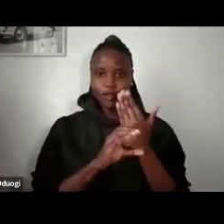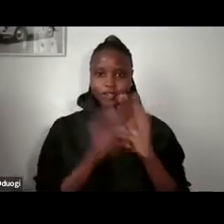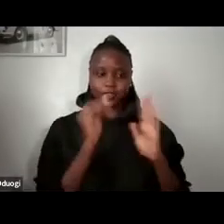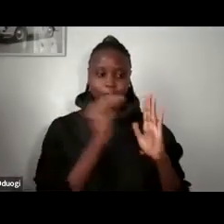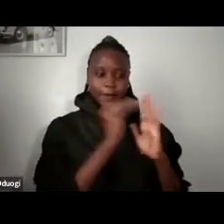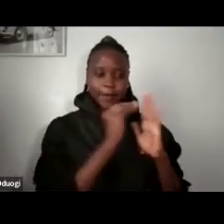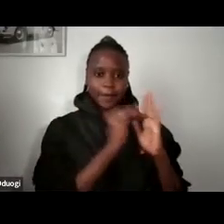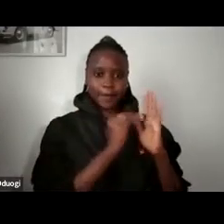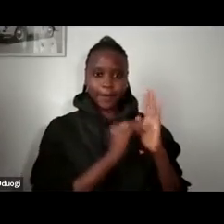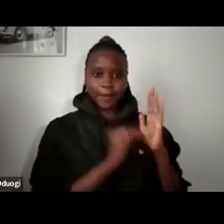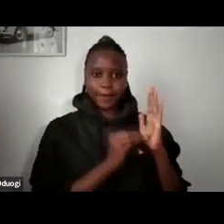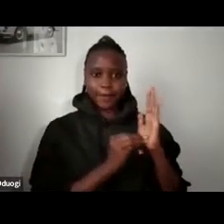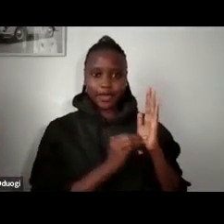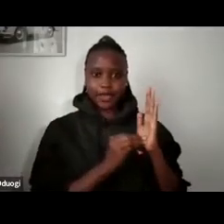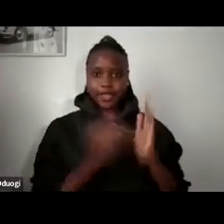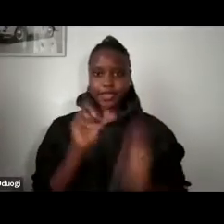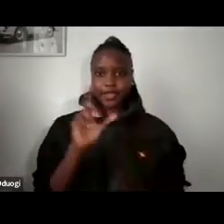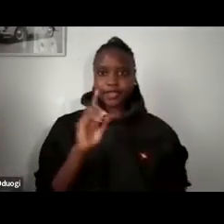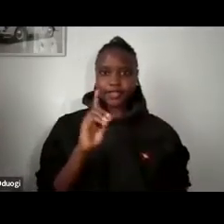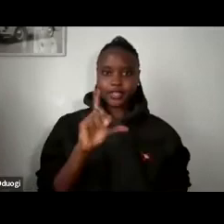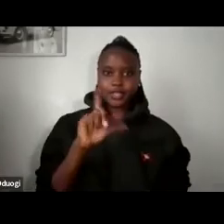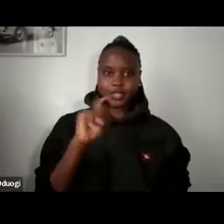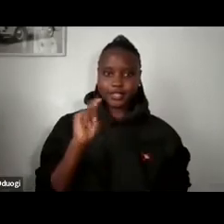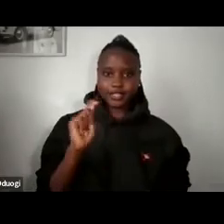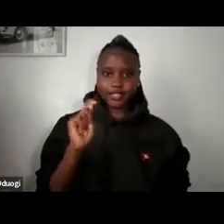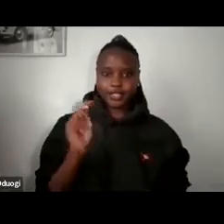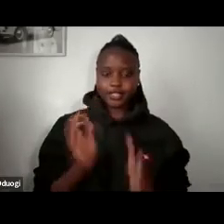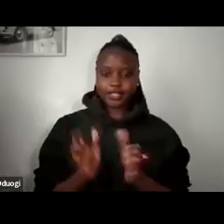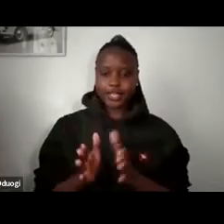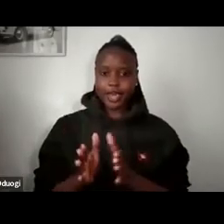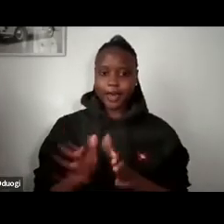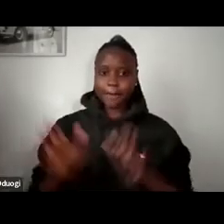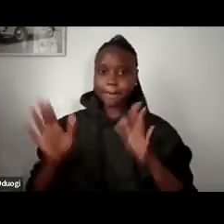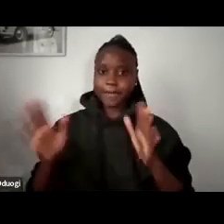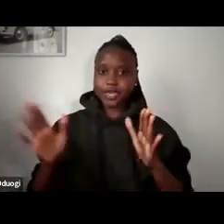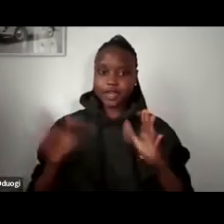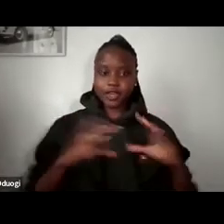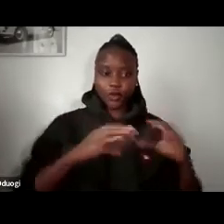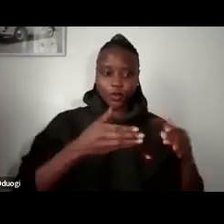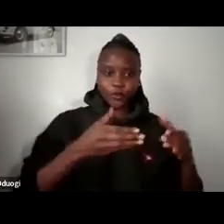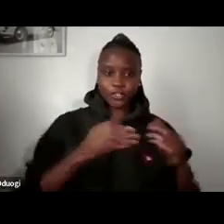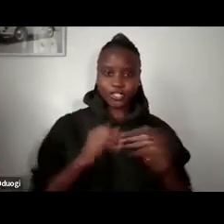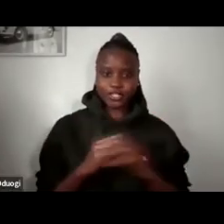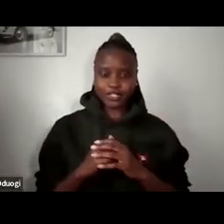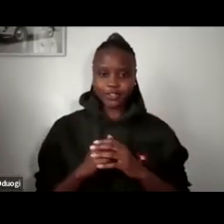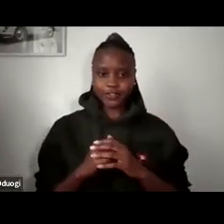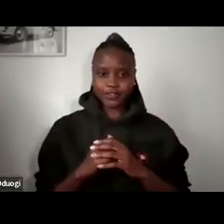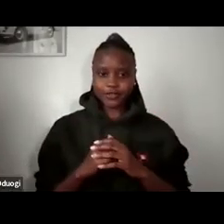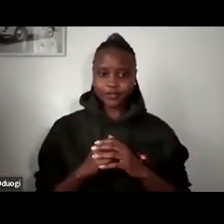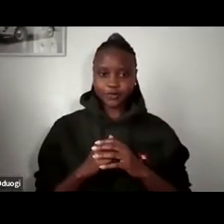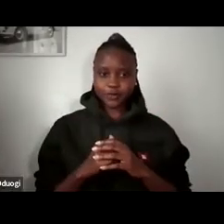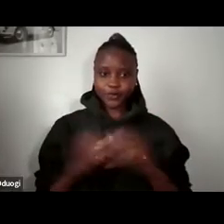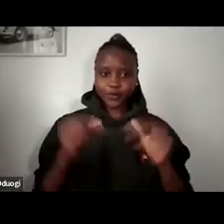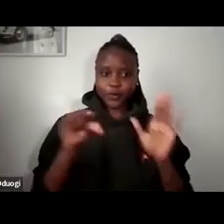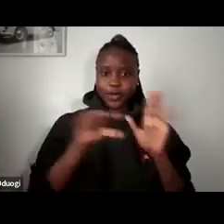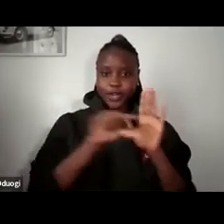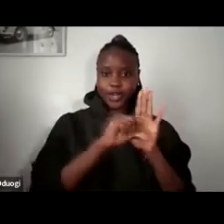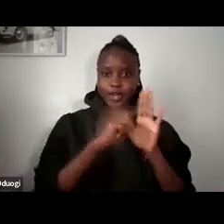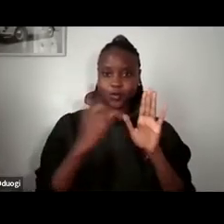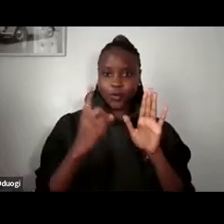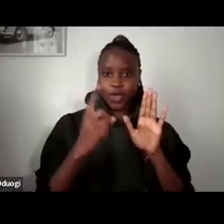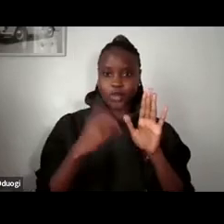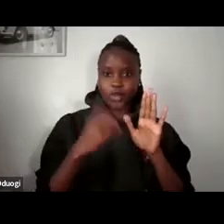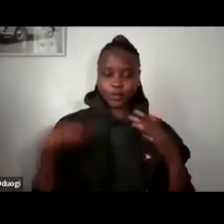digital literacy being a core competence and running across from grade 1 all the way to grade 12,